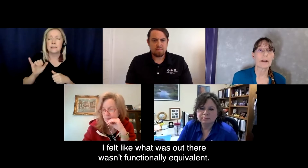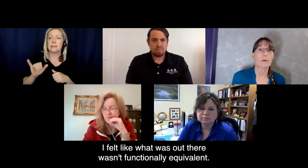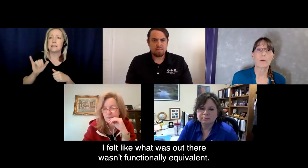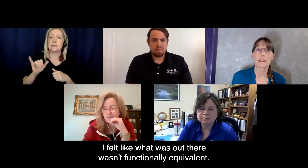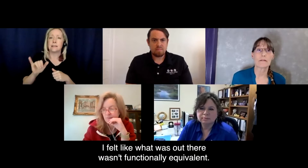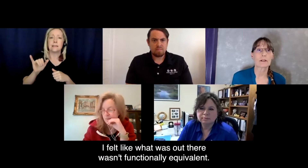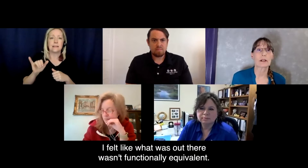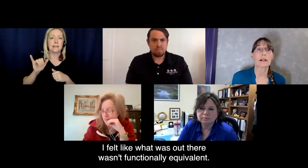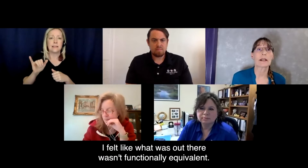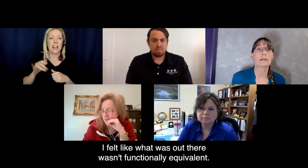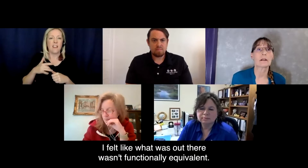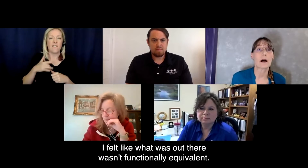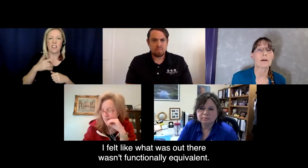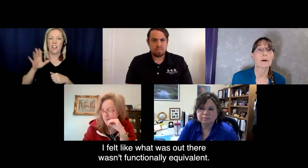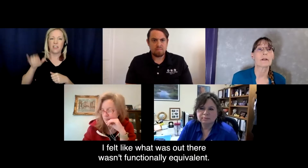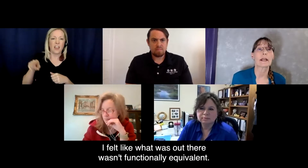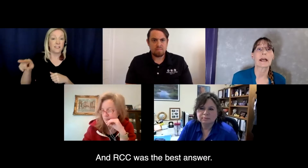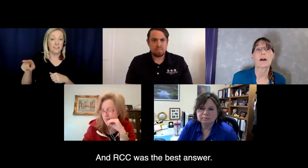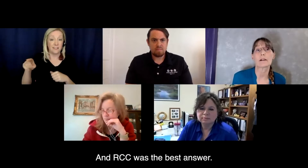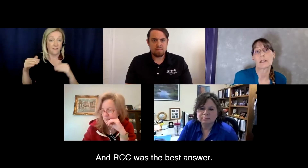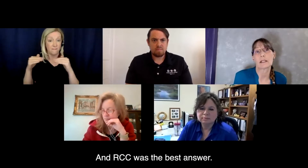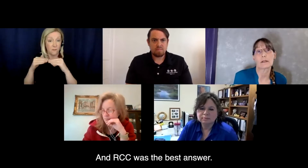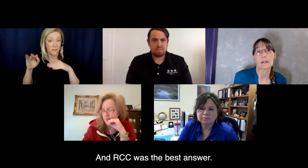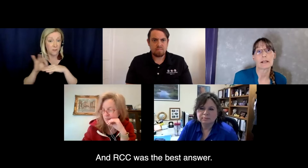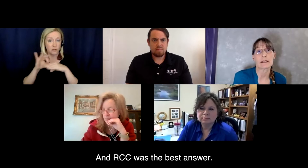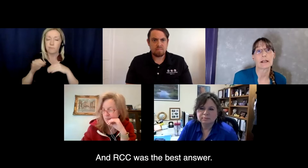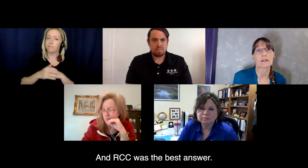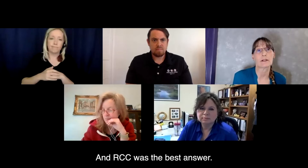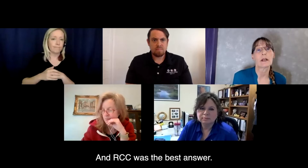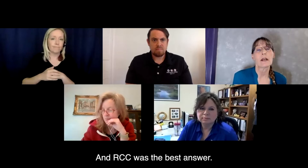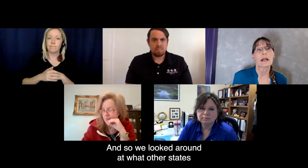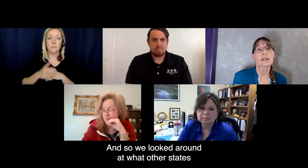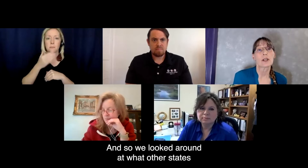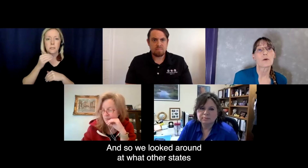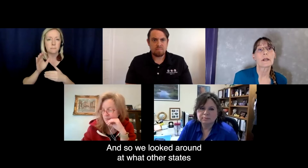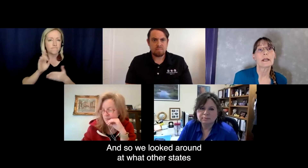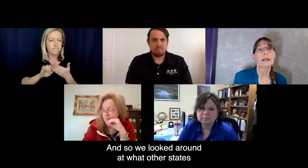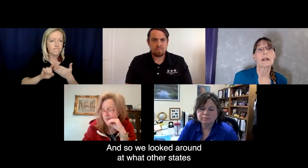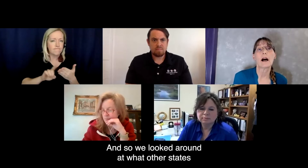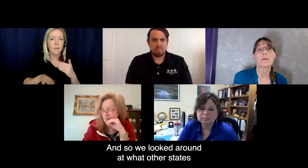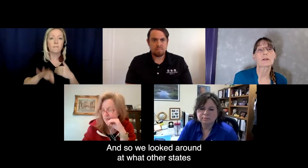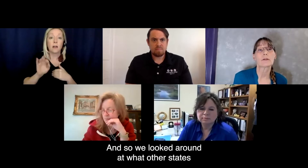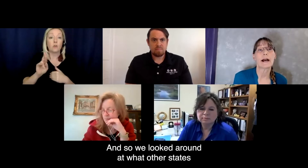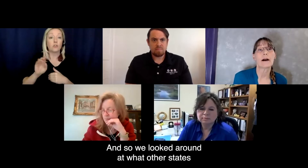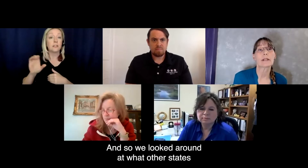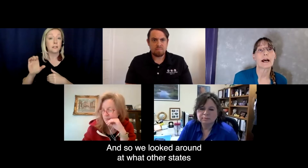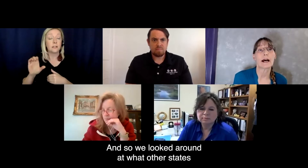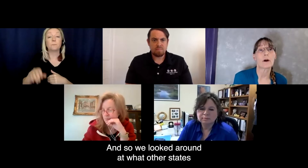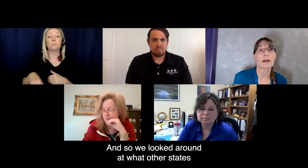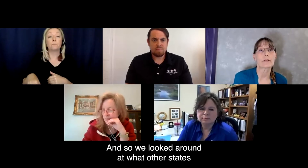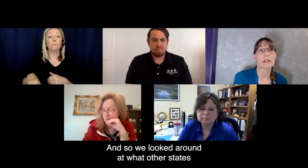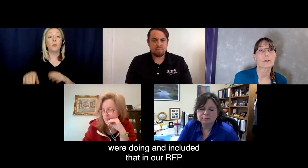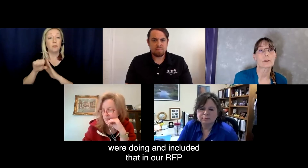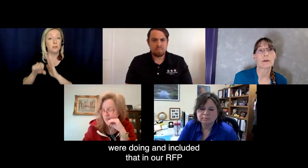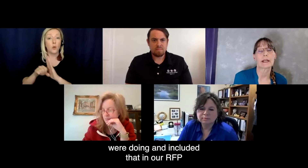was out there wasn't functionally equivalent, and RCC was the best answer. And so we looked around at what